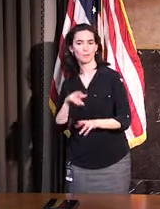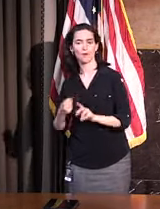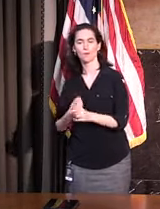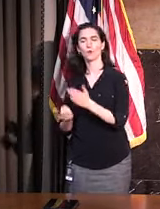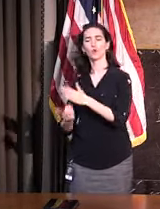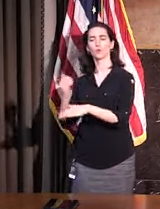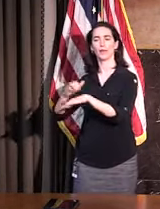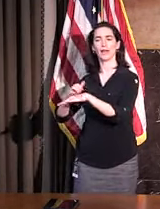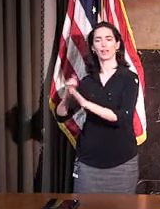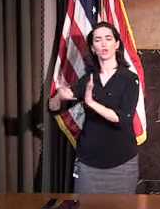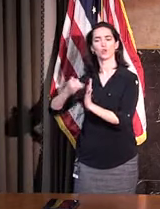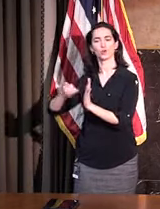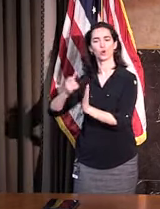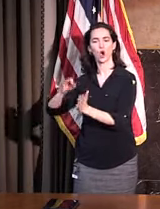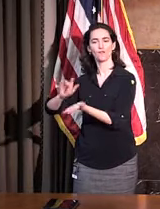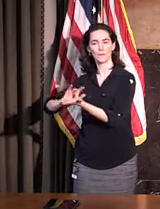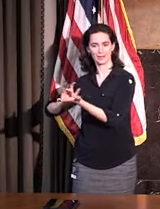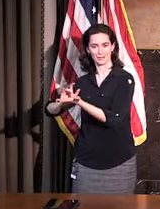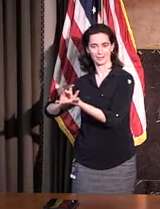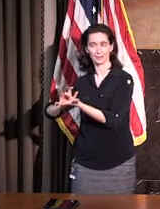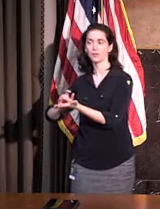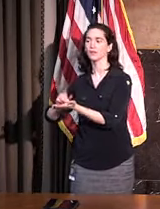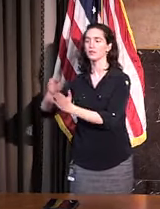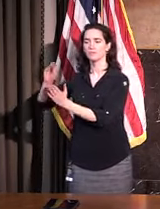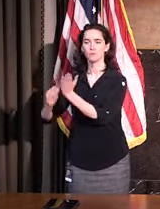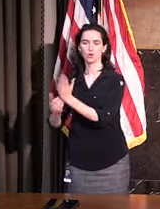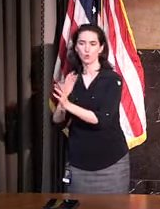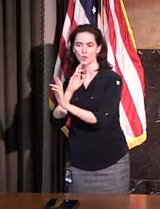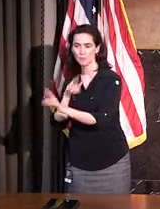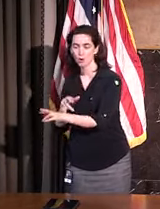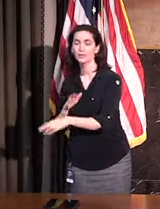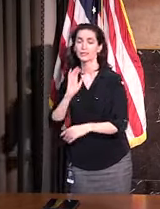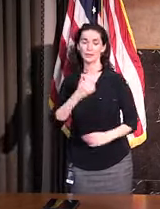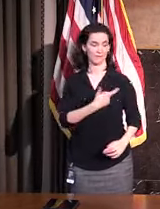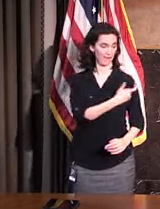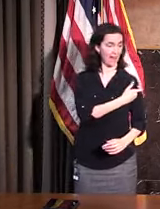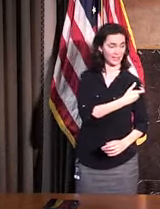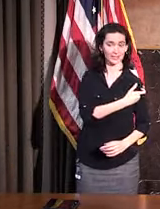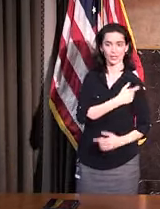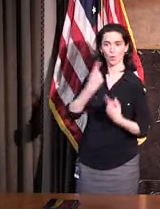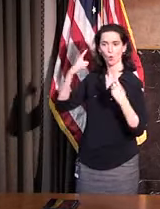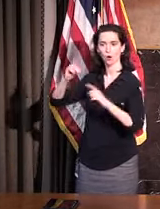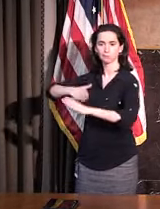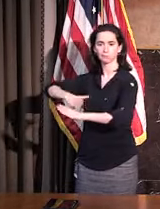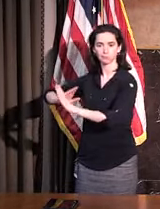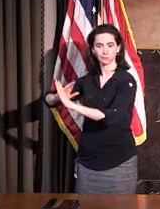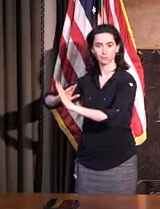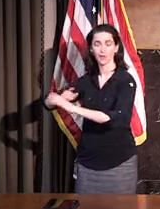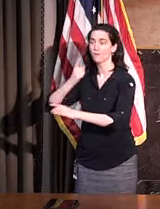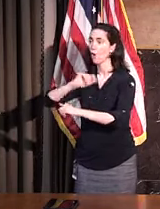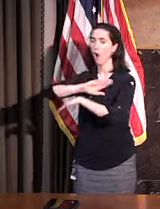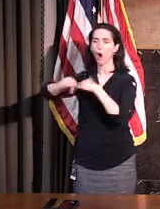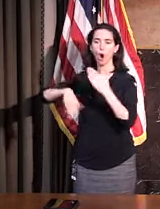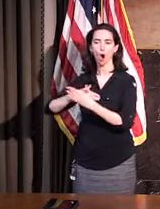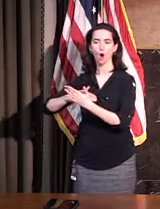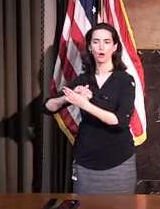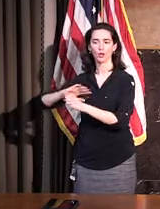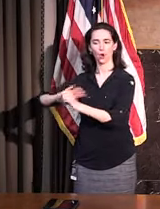Journal of Medicine, showing confidence that the vaccines are efficacious against the variants, against all three variants,